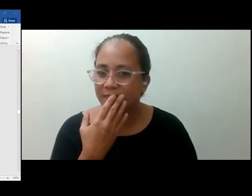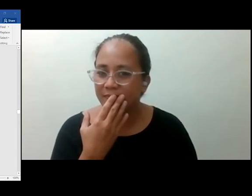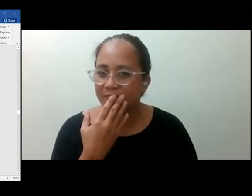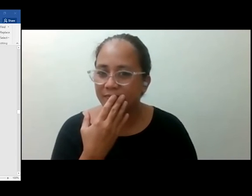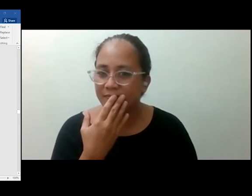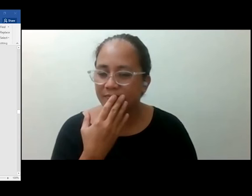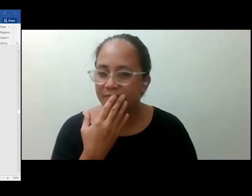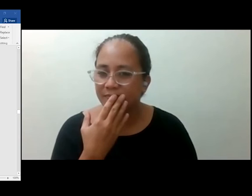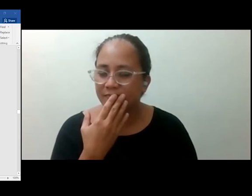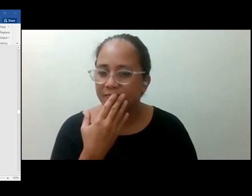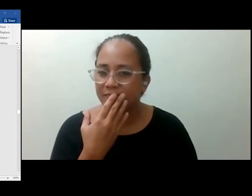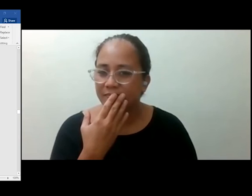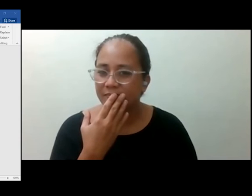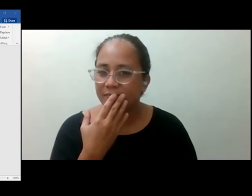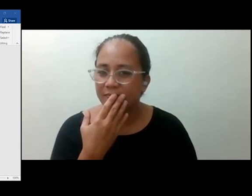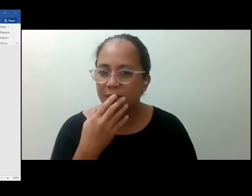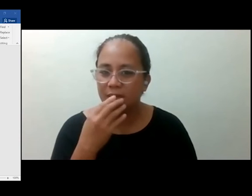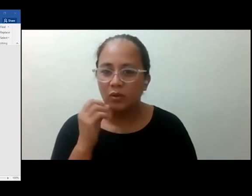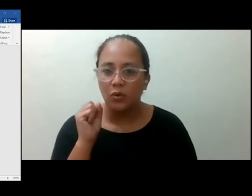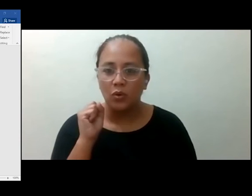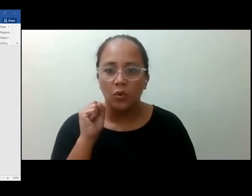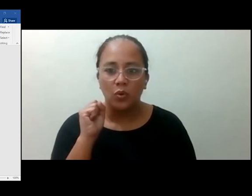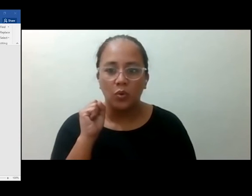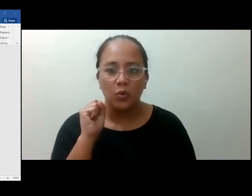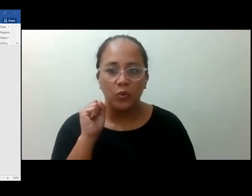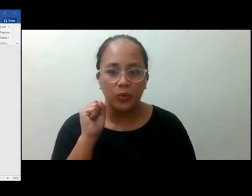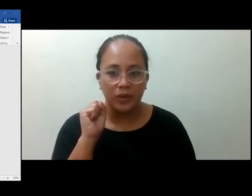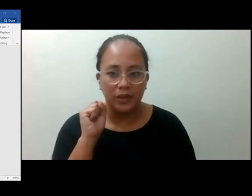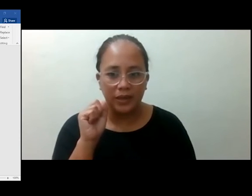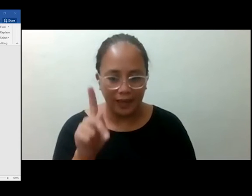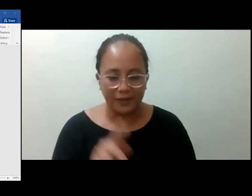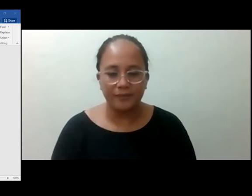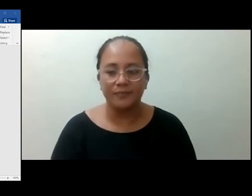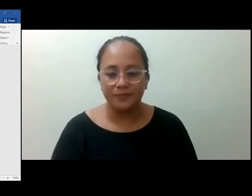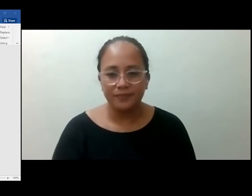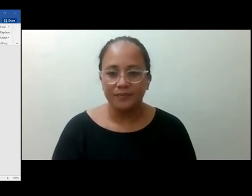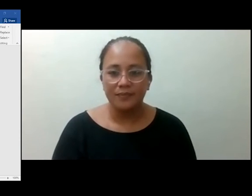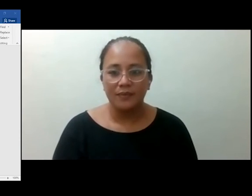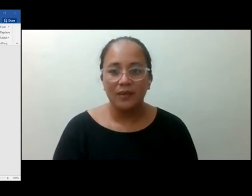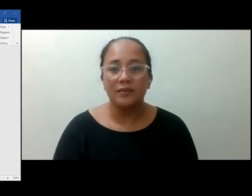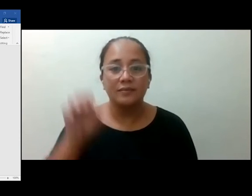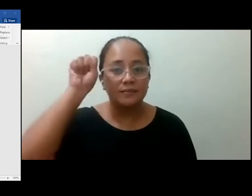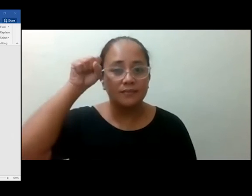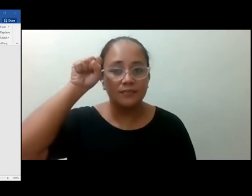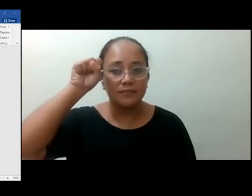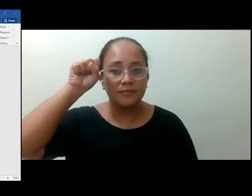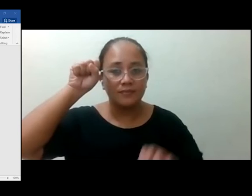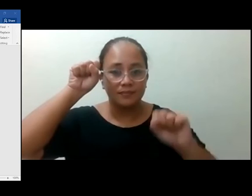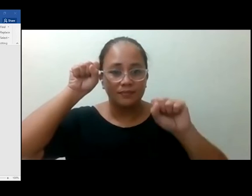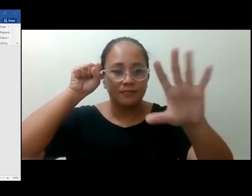Okay. All right, let's go back, Shock, to what you